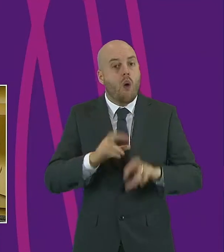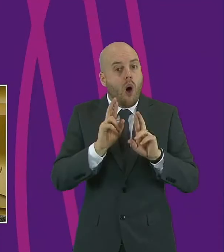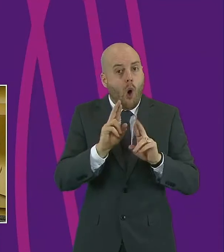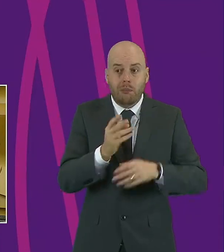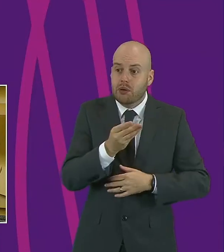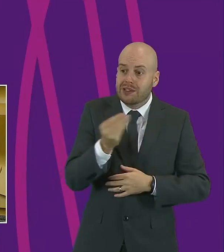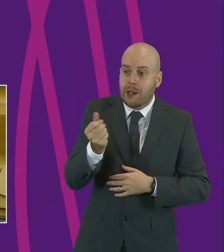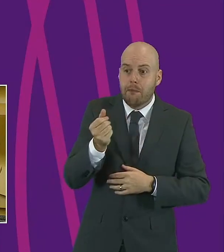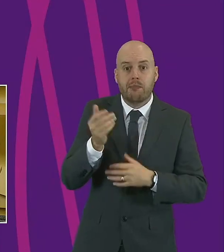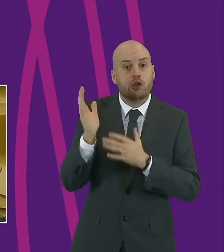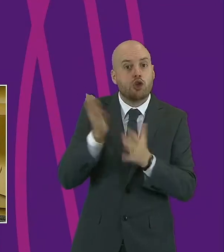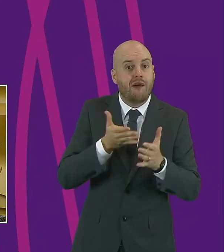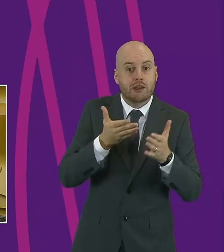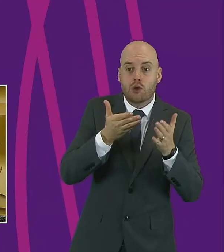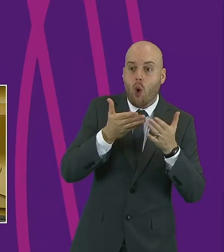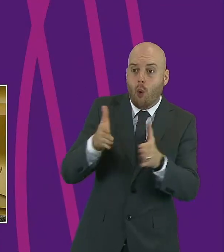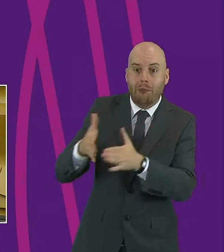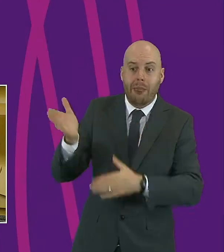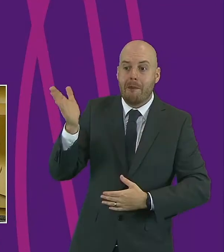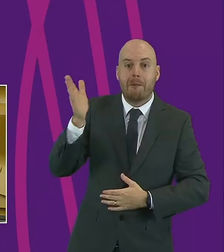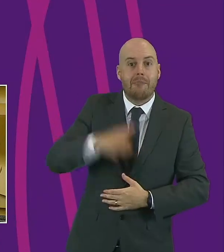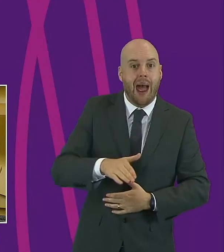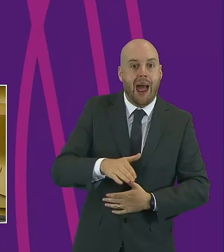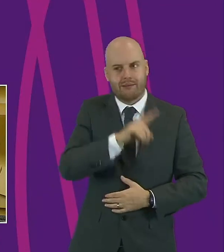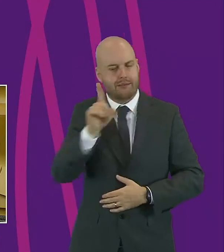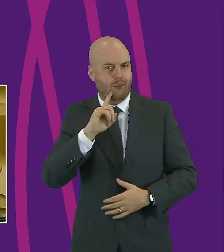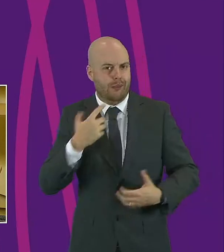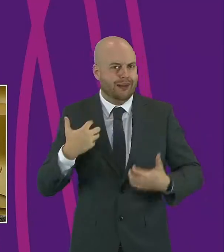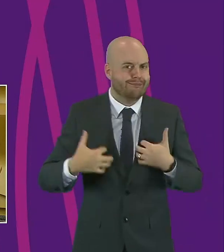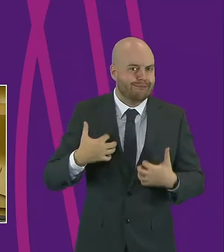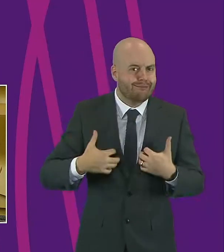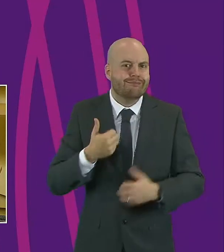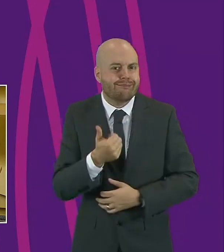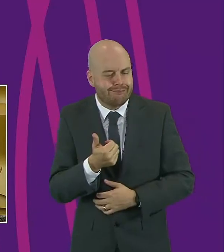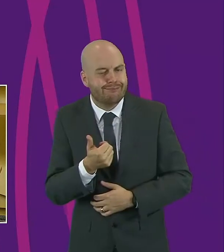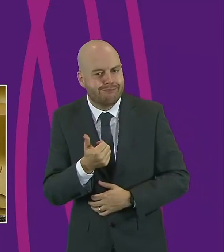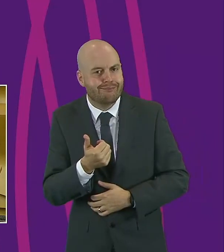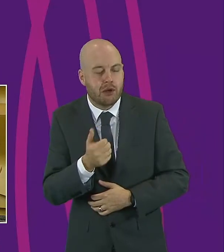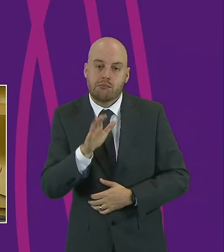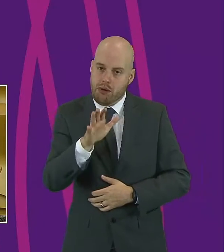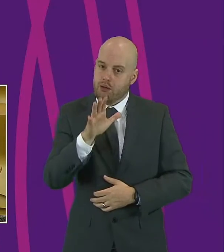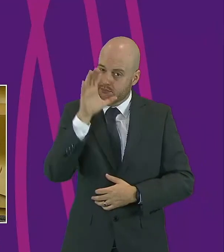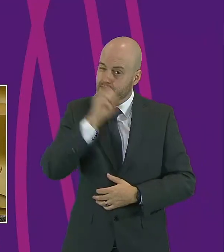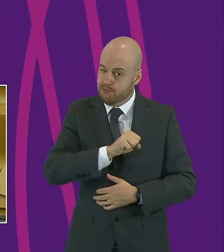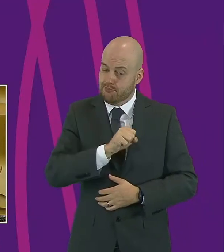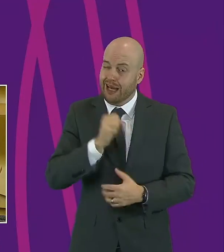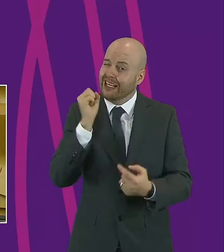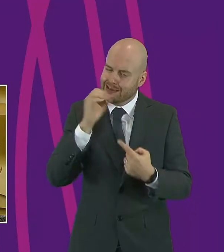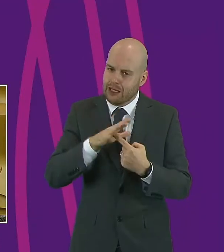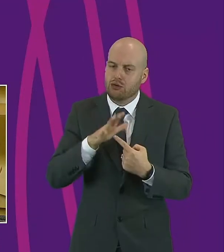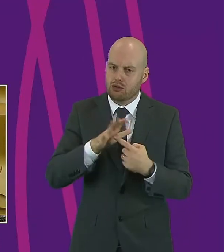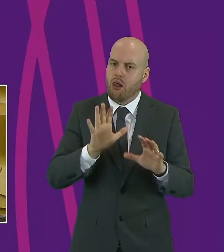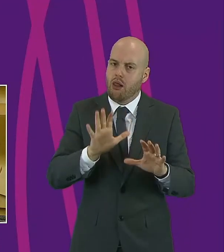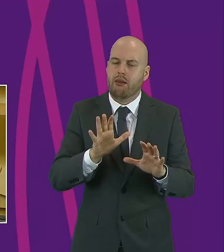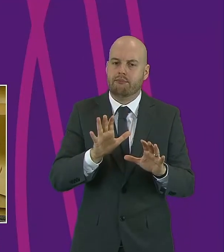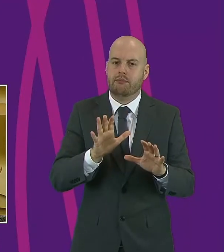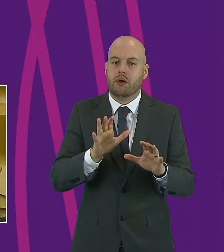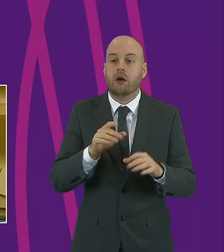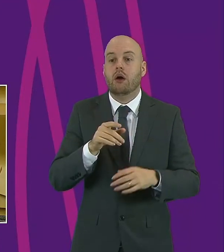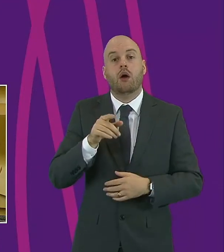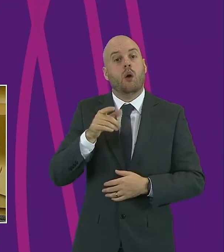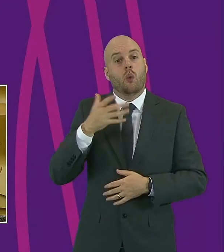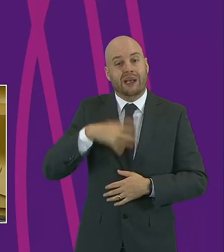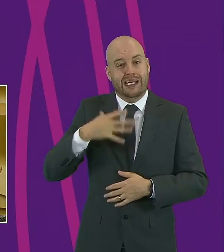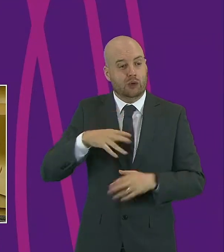welcomed, and notwithstanding the risk that each and every reopening presents, we know it is essential to reduce the economic harm that the virus is